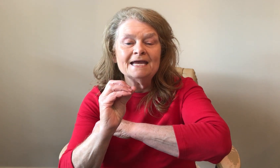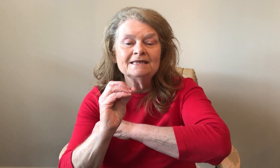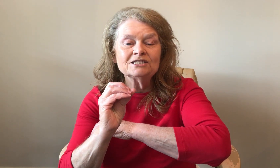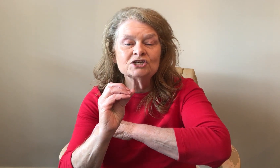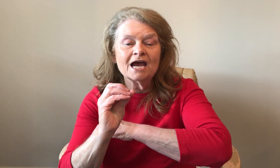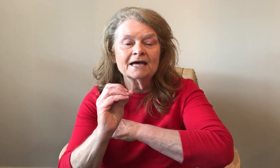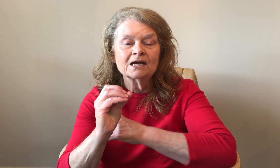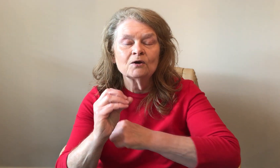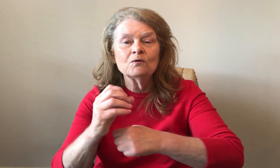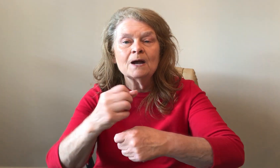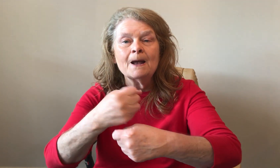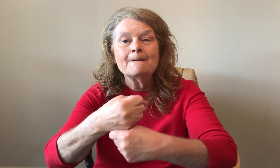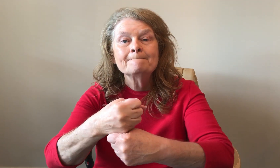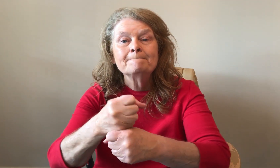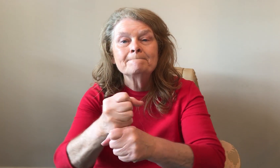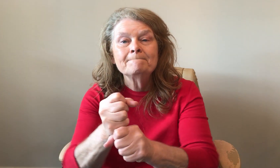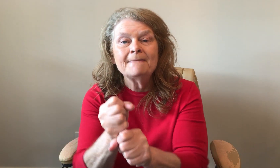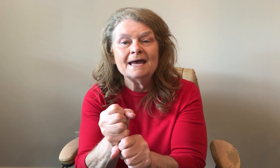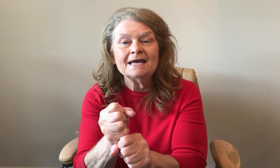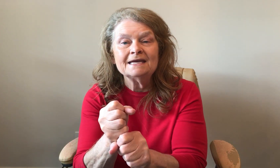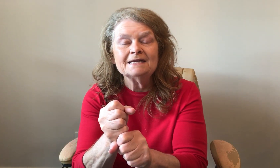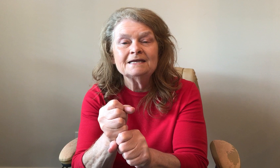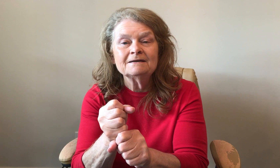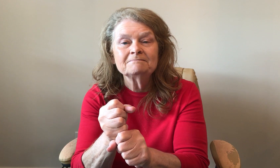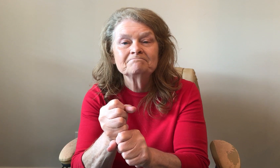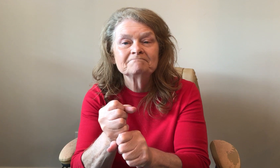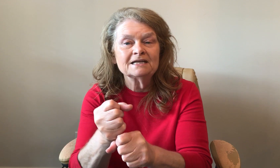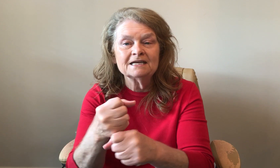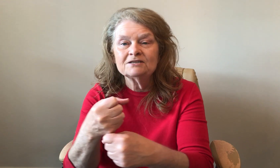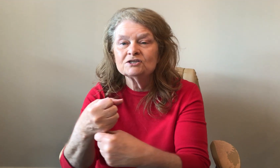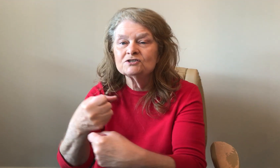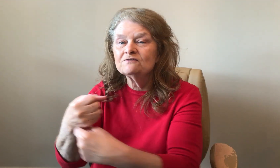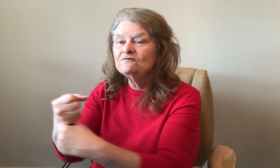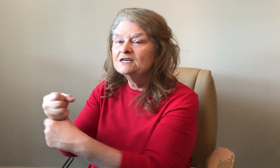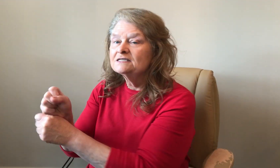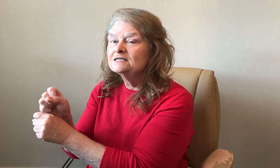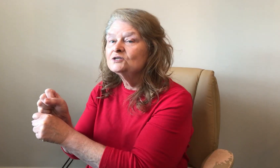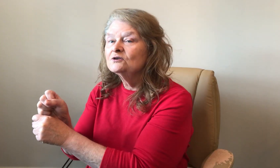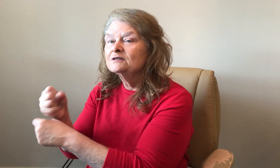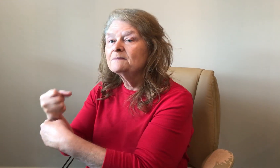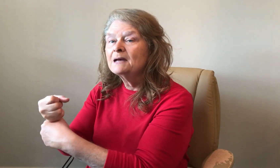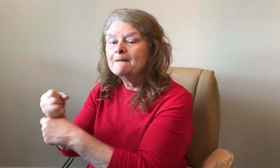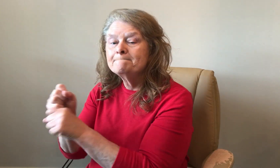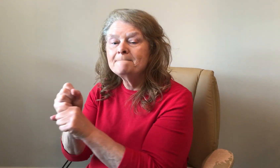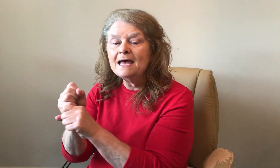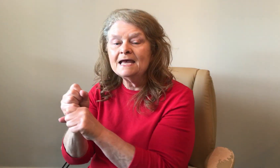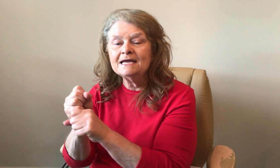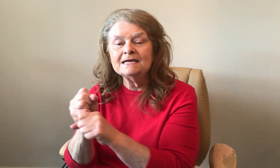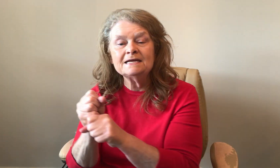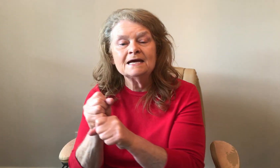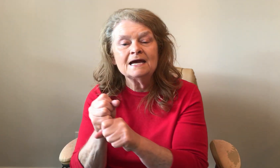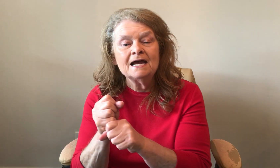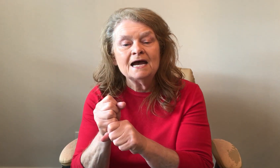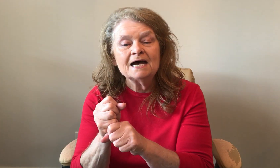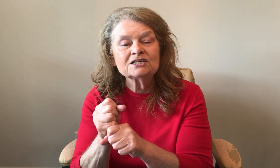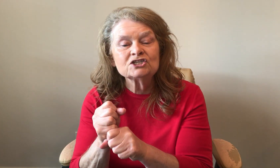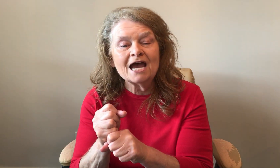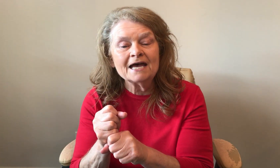the shadow, made, again, just your fist and turn them, made a